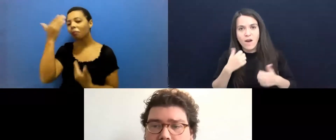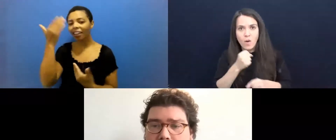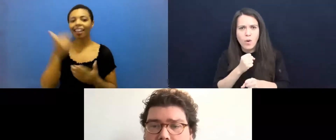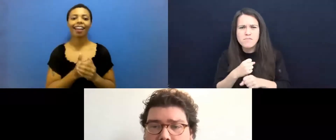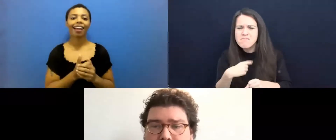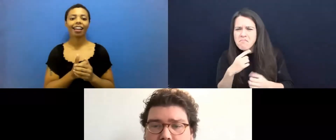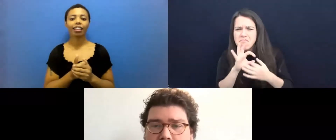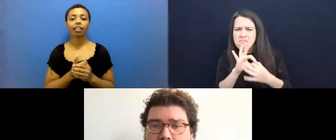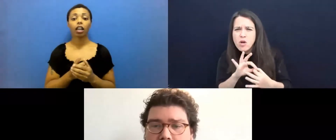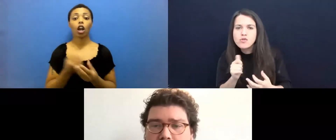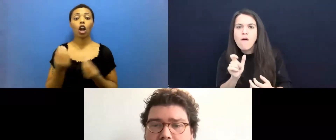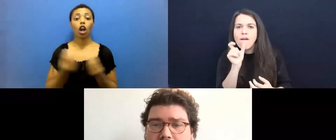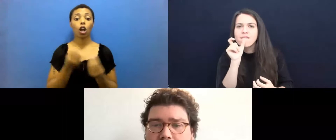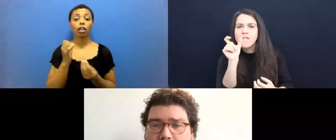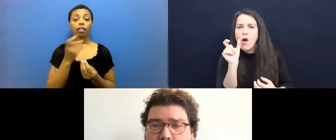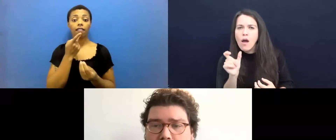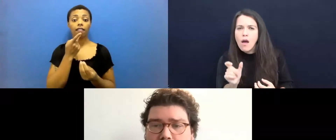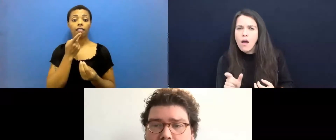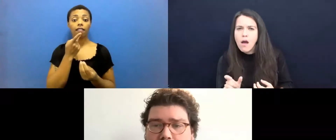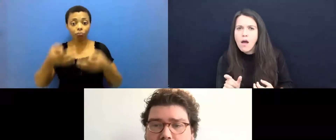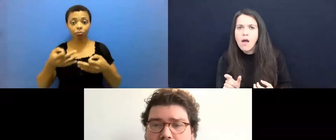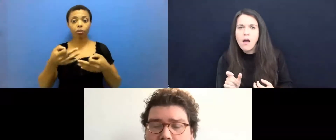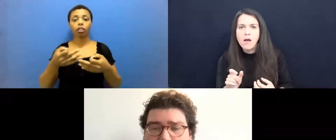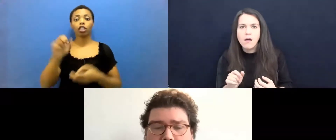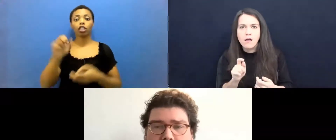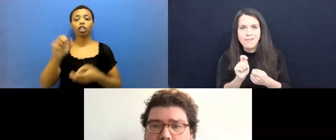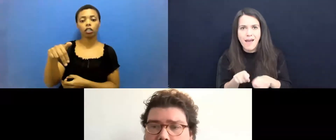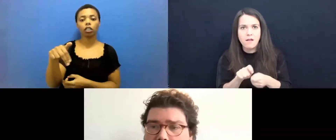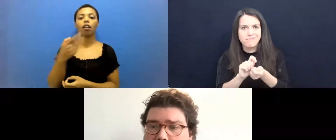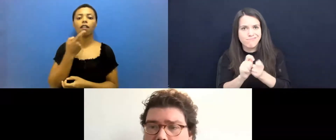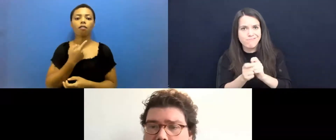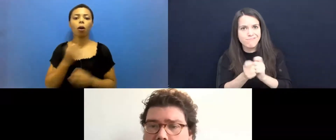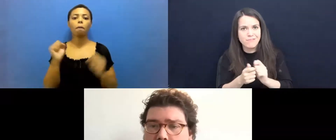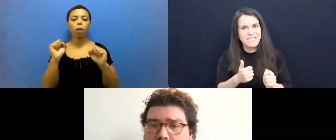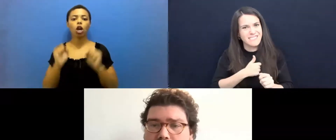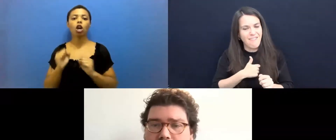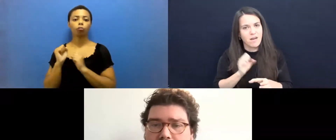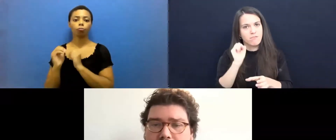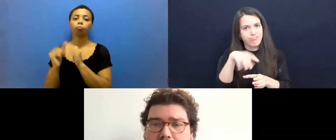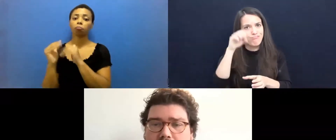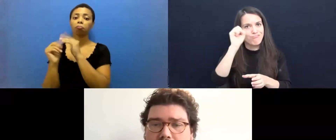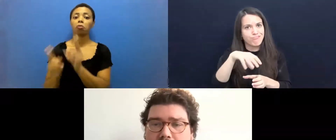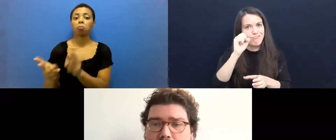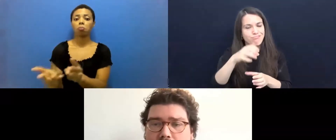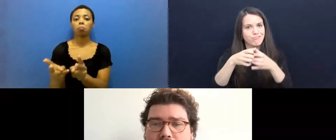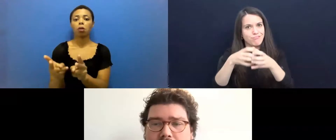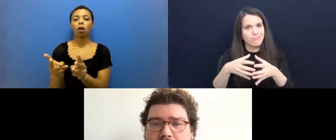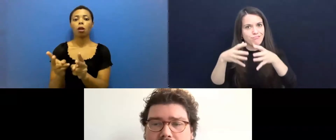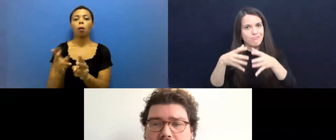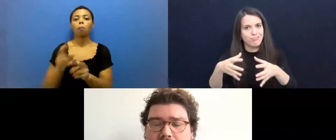the vocabulary shown here is a custom one you developed, in which various patterns are